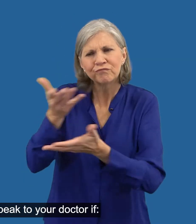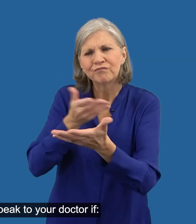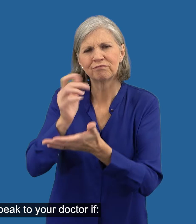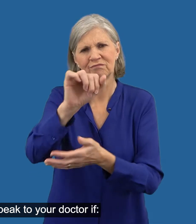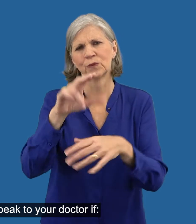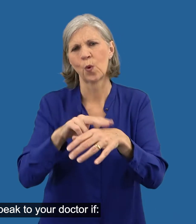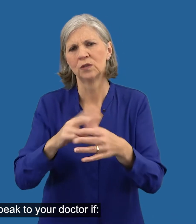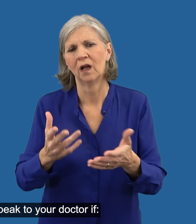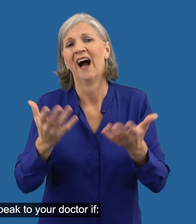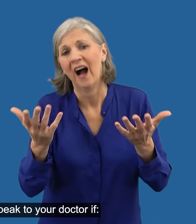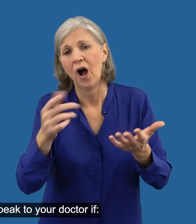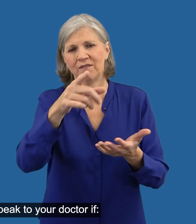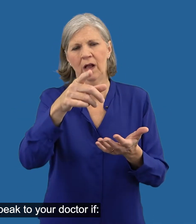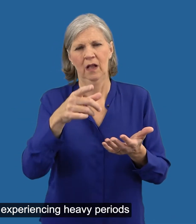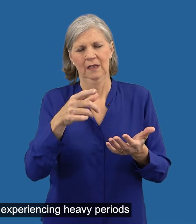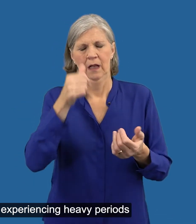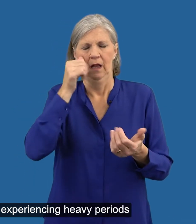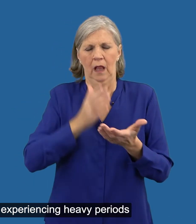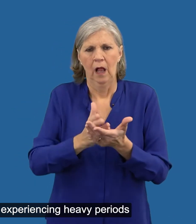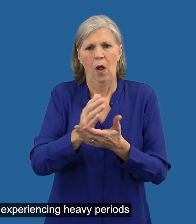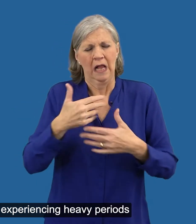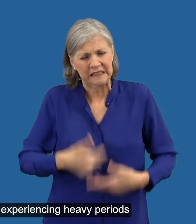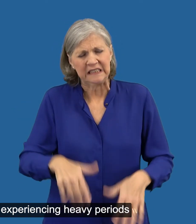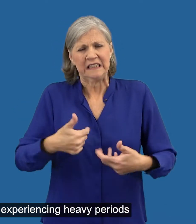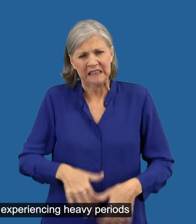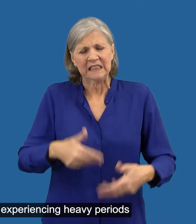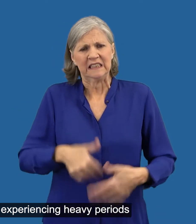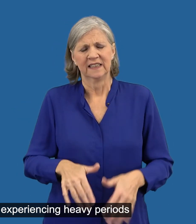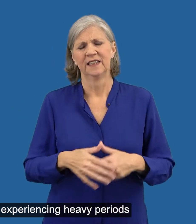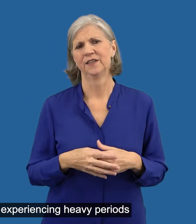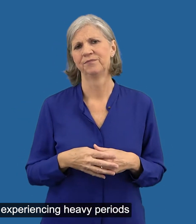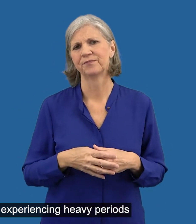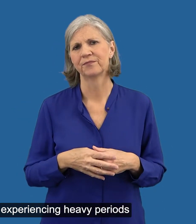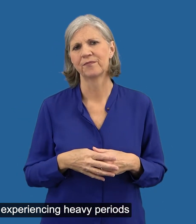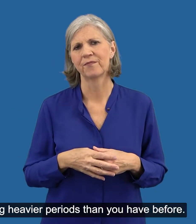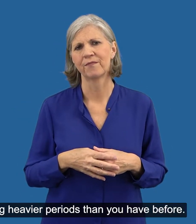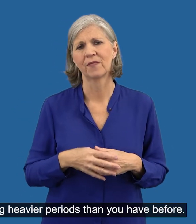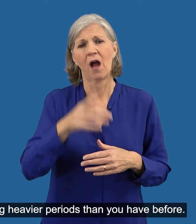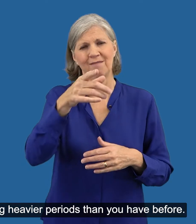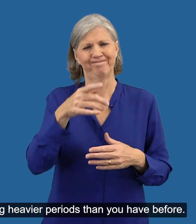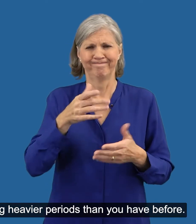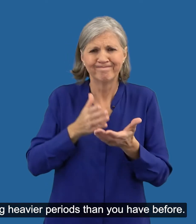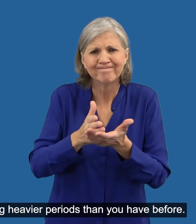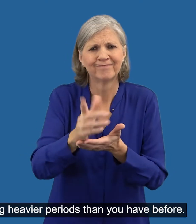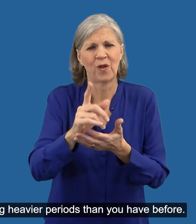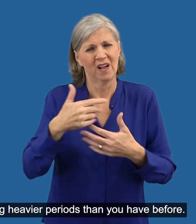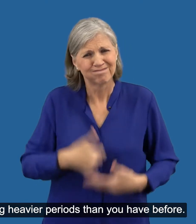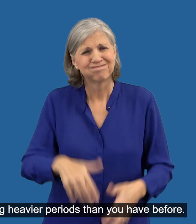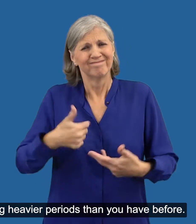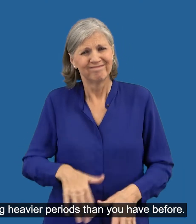Speak to your doctor if you're experiencing heavy periods. You're experiencing